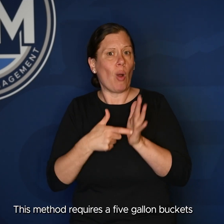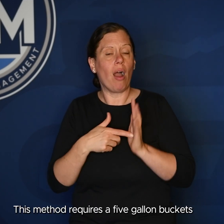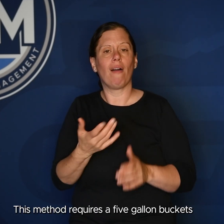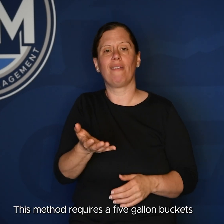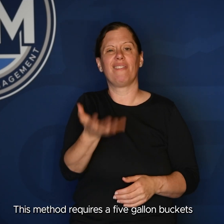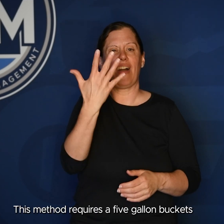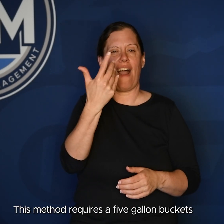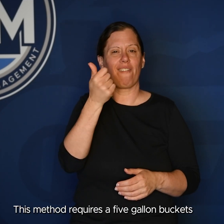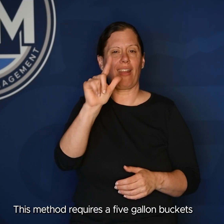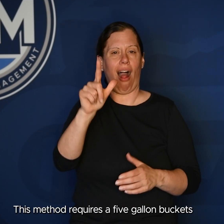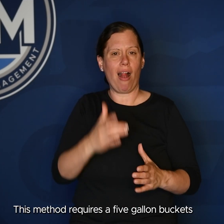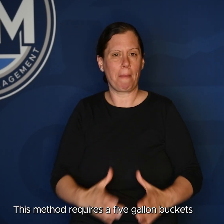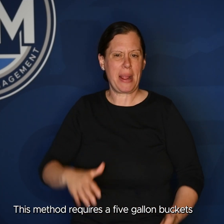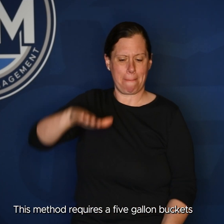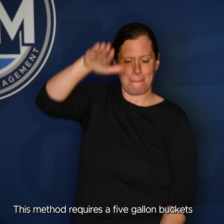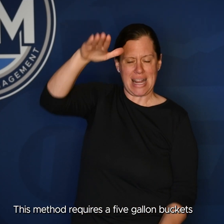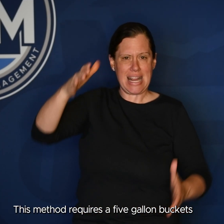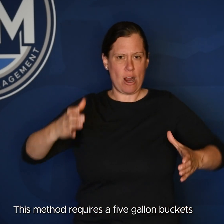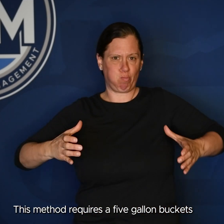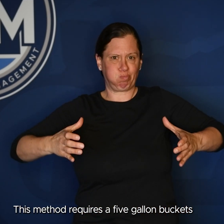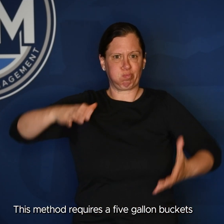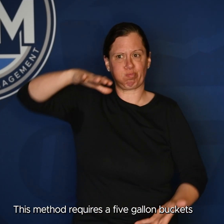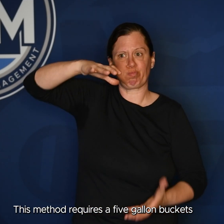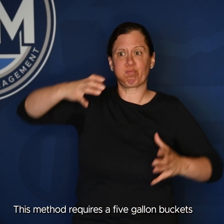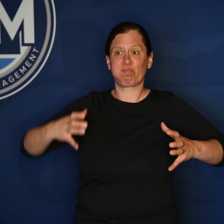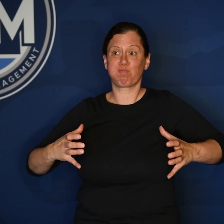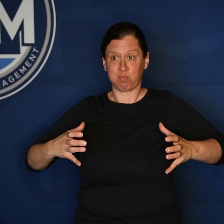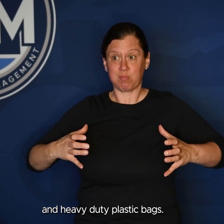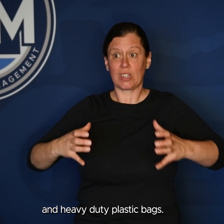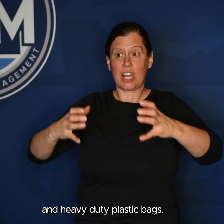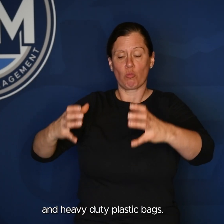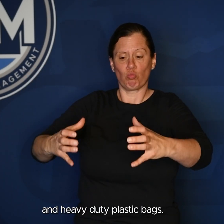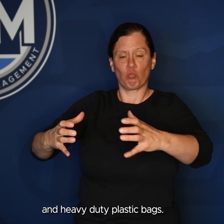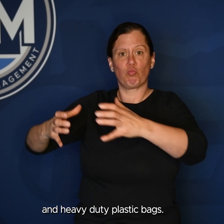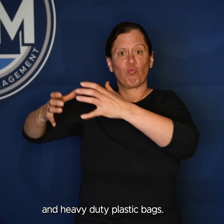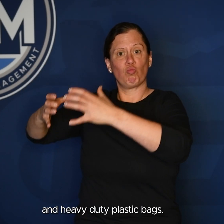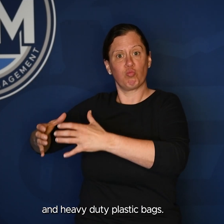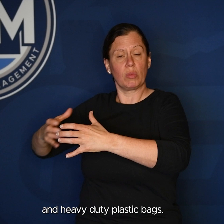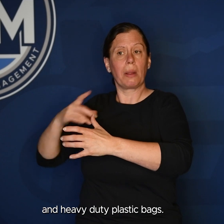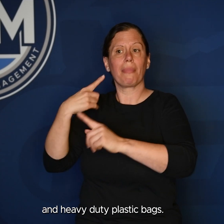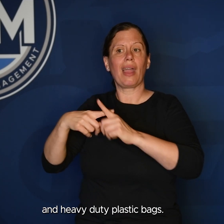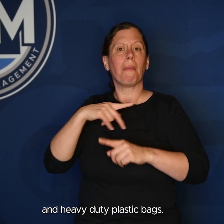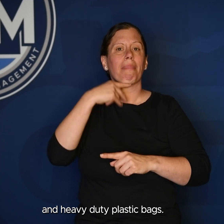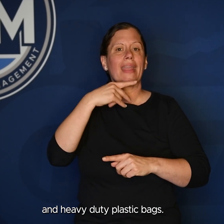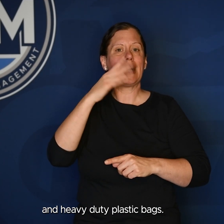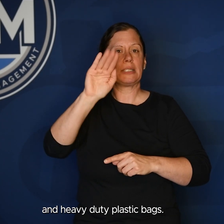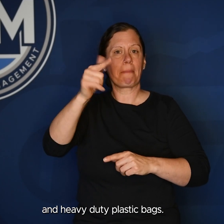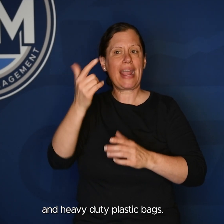This method requires a 5-gallon buckets and heavy-duty plastic bags.